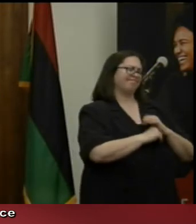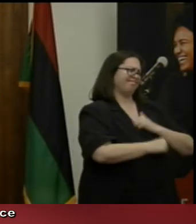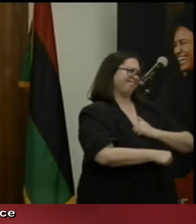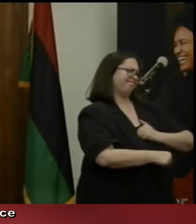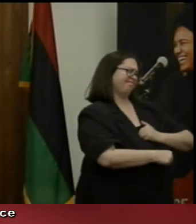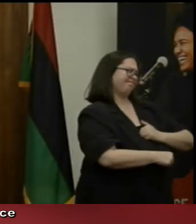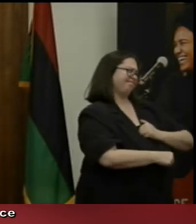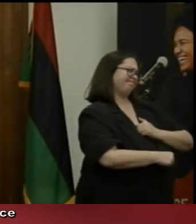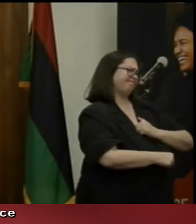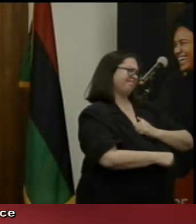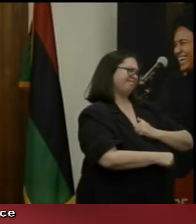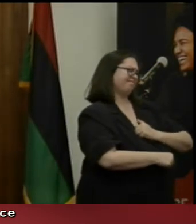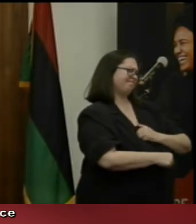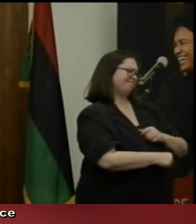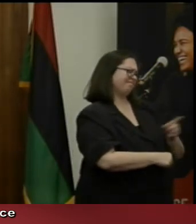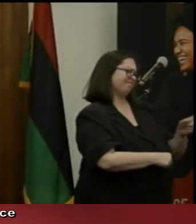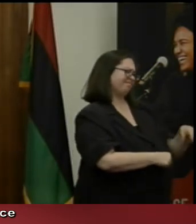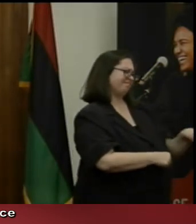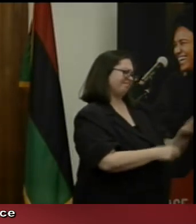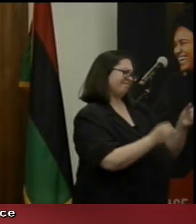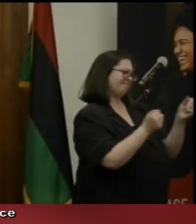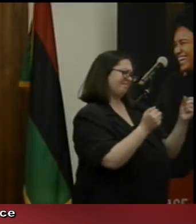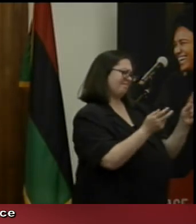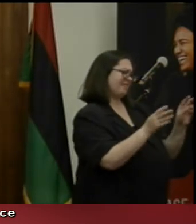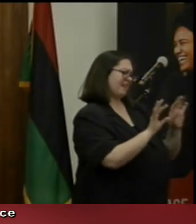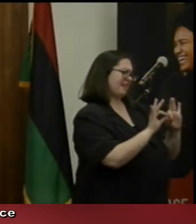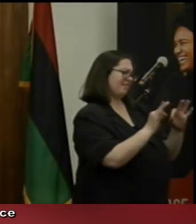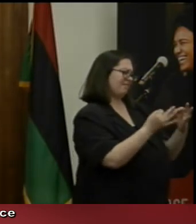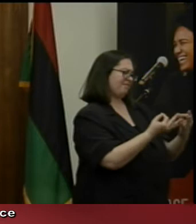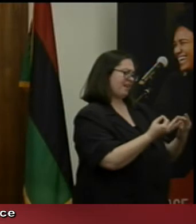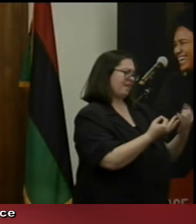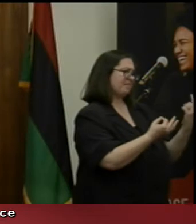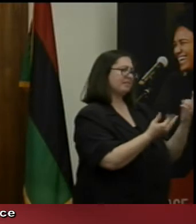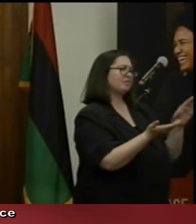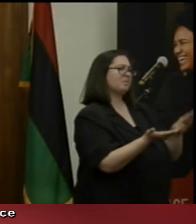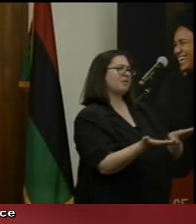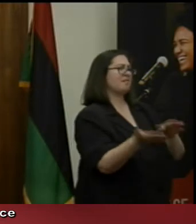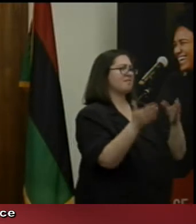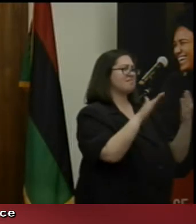the many families who have lost loved ones due to the virus.